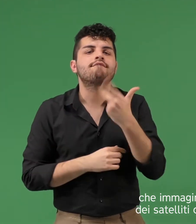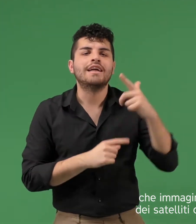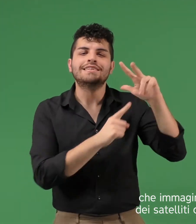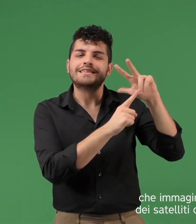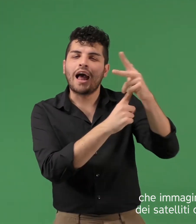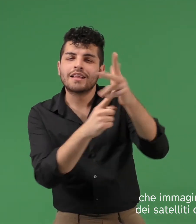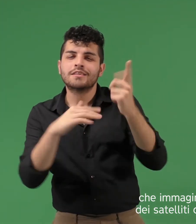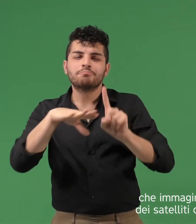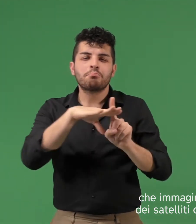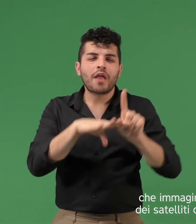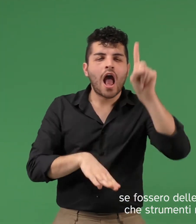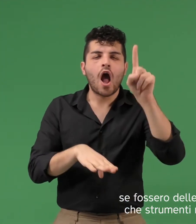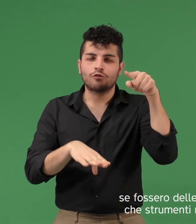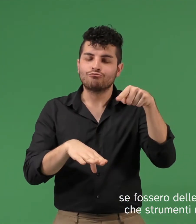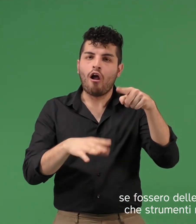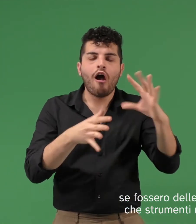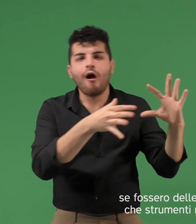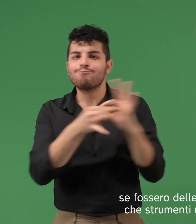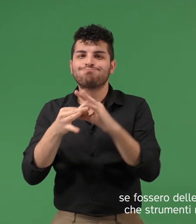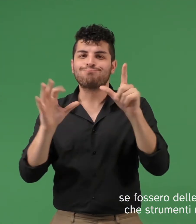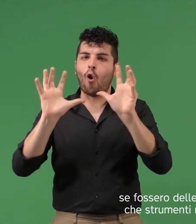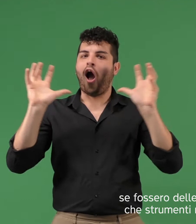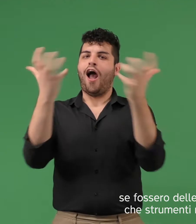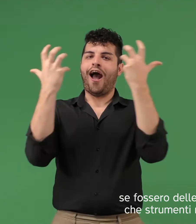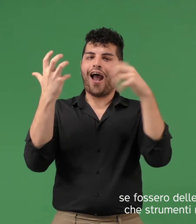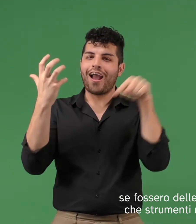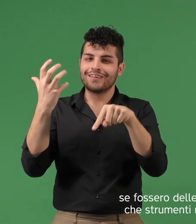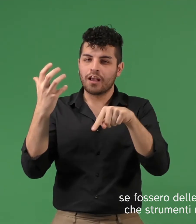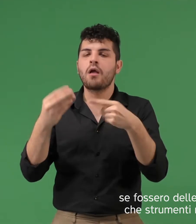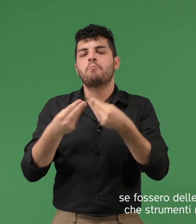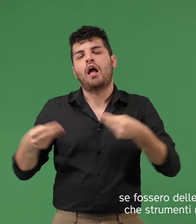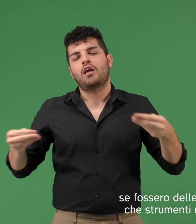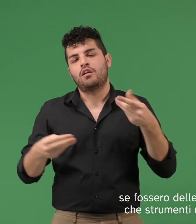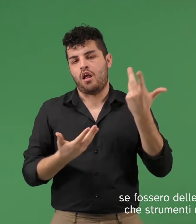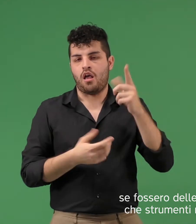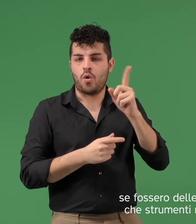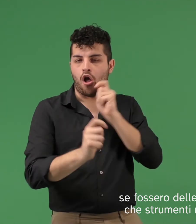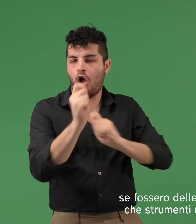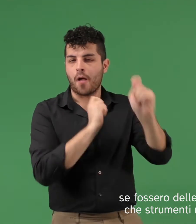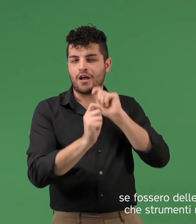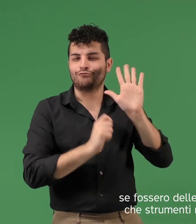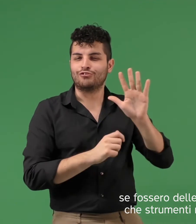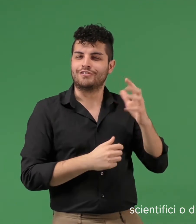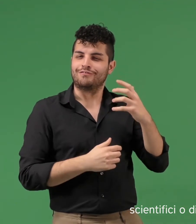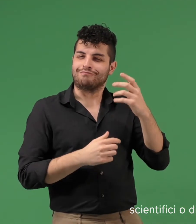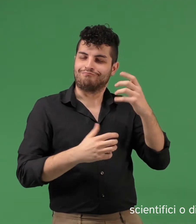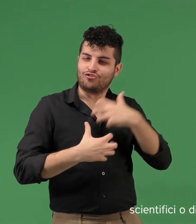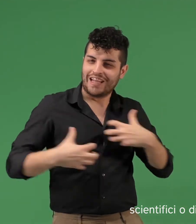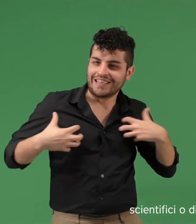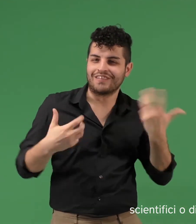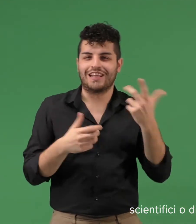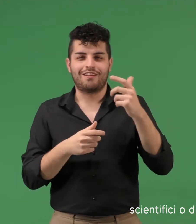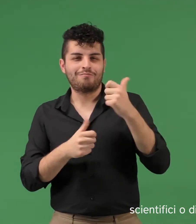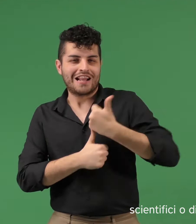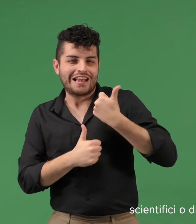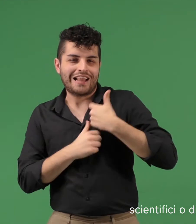would satellites or spacecraft look like if they were art objects rather than objects of militaries and corporations